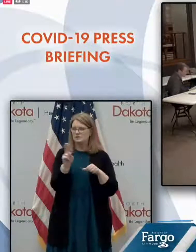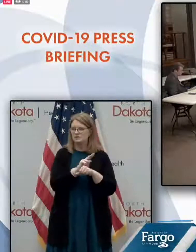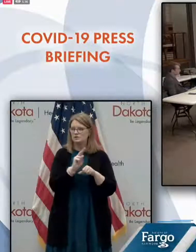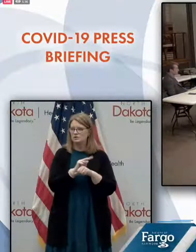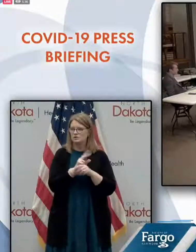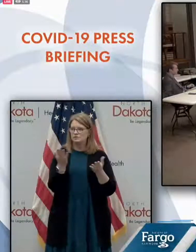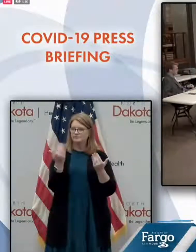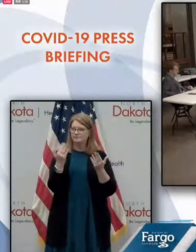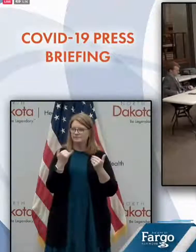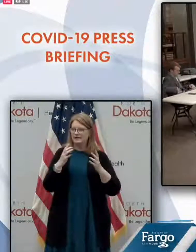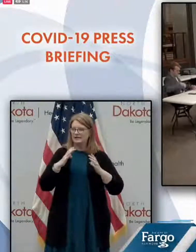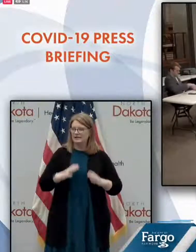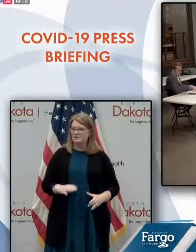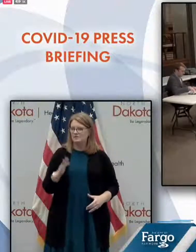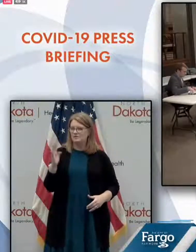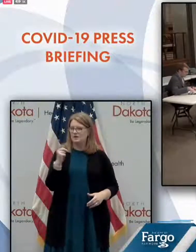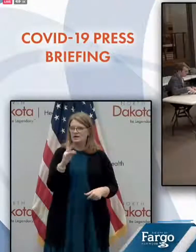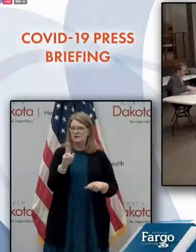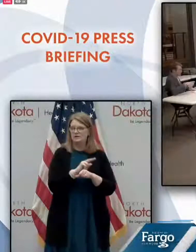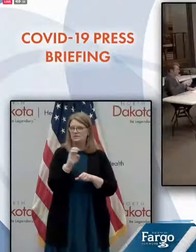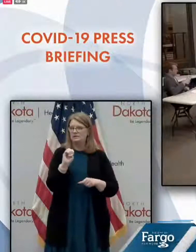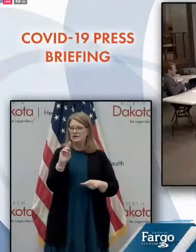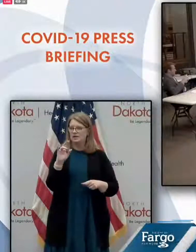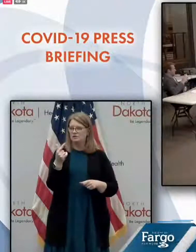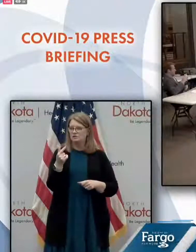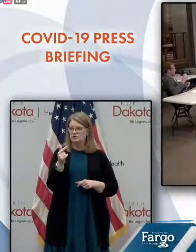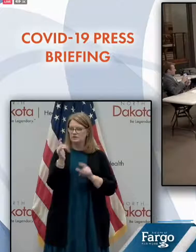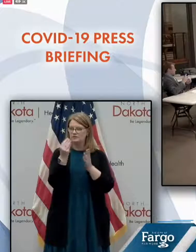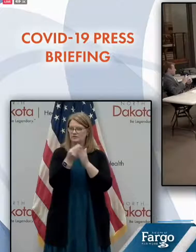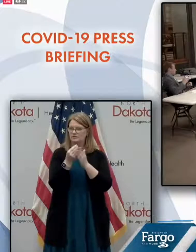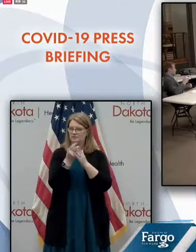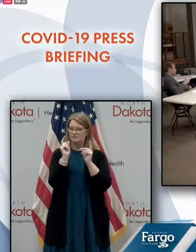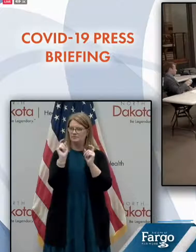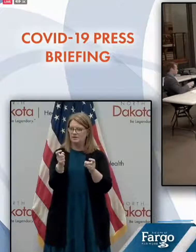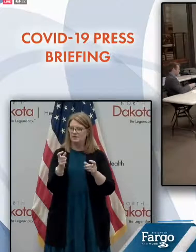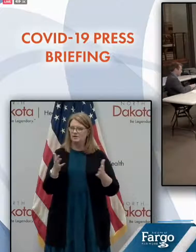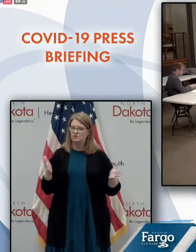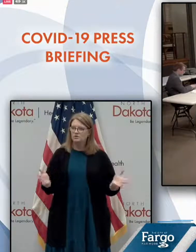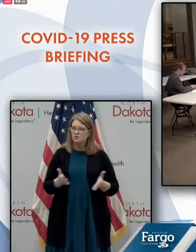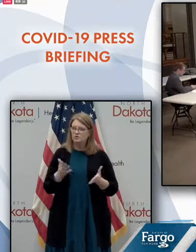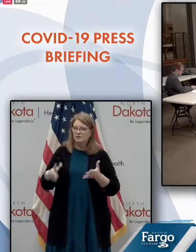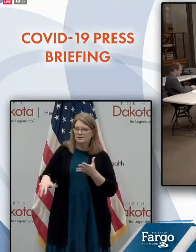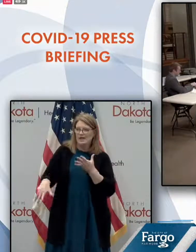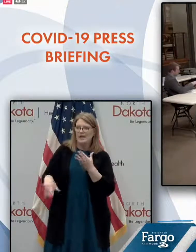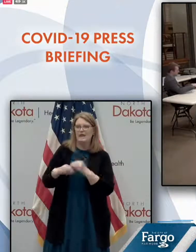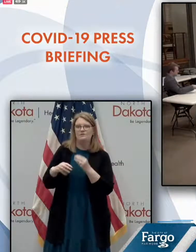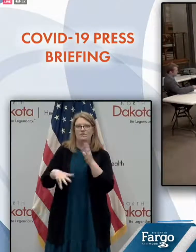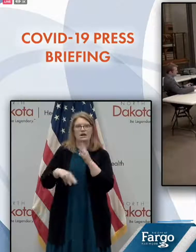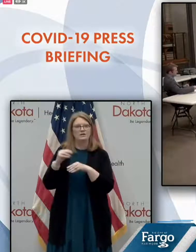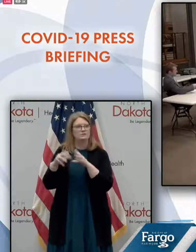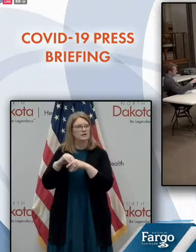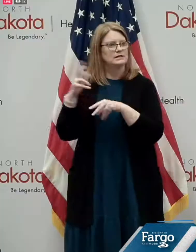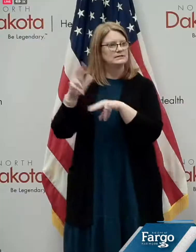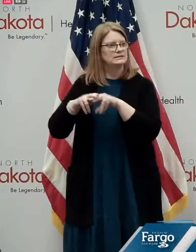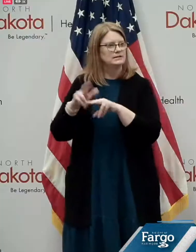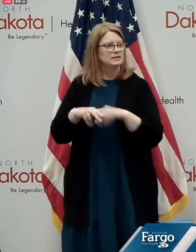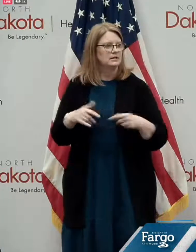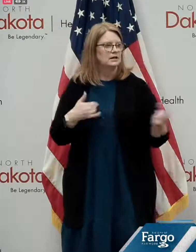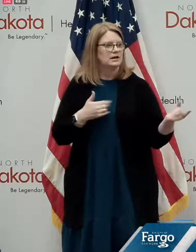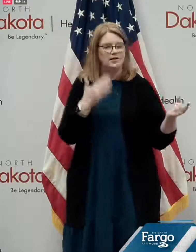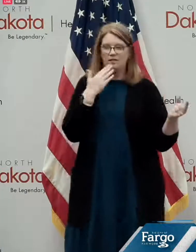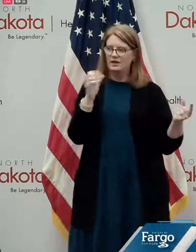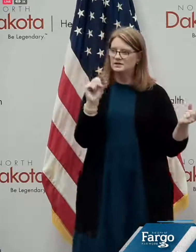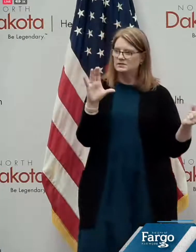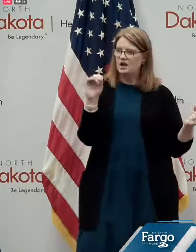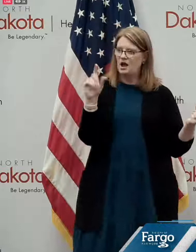back safely and use the ERG grant? And are you encouraging expansions of outdoor seating? Thank you, Scott. Yeah, I